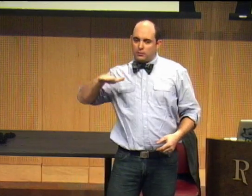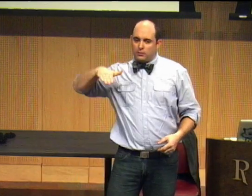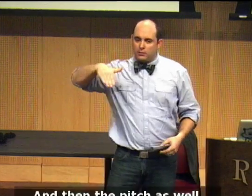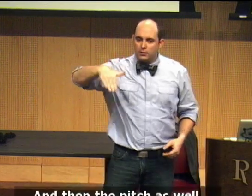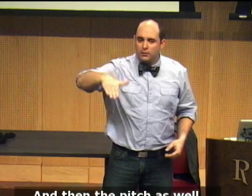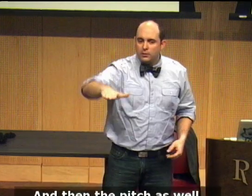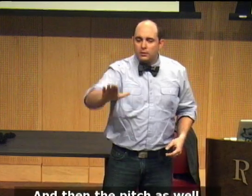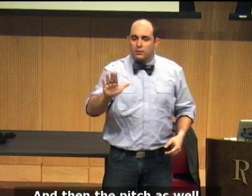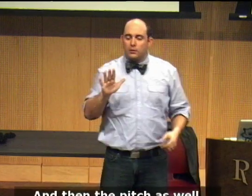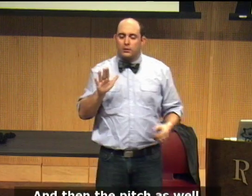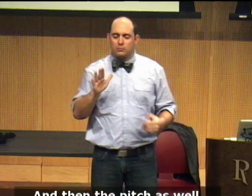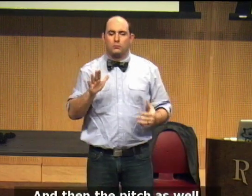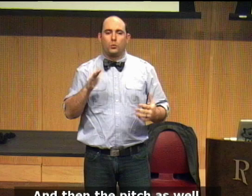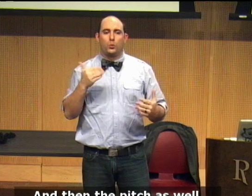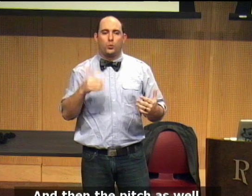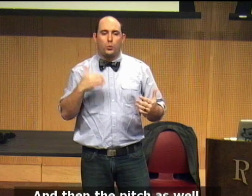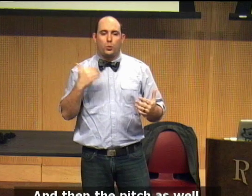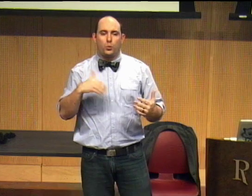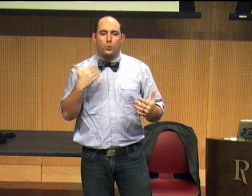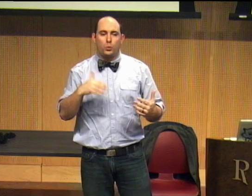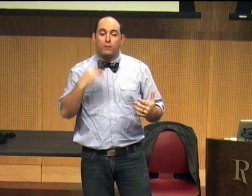and then the pitch as well.